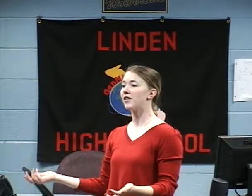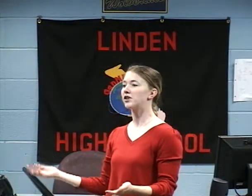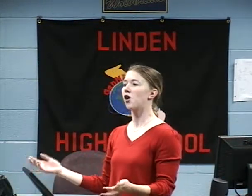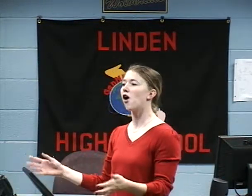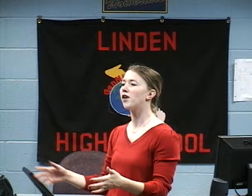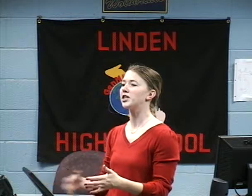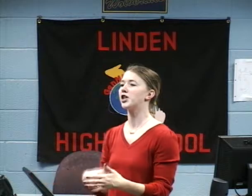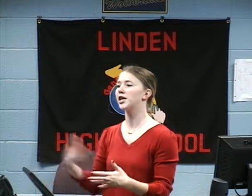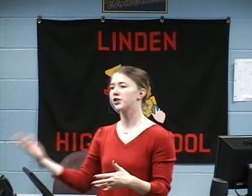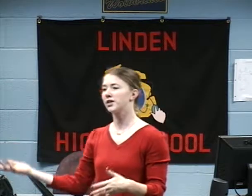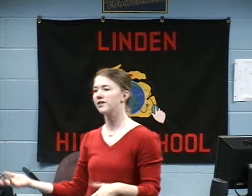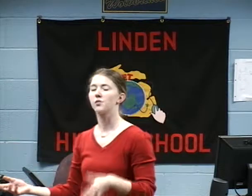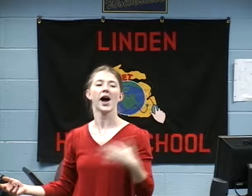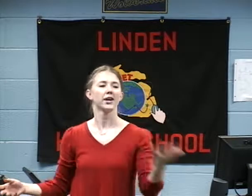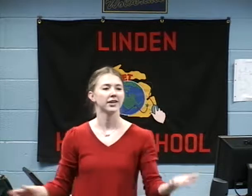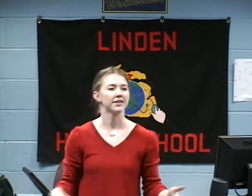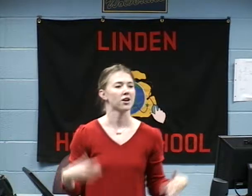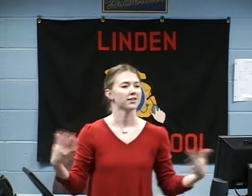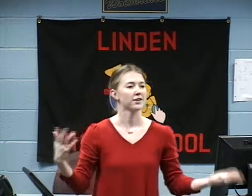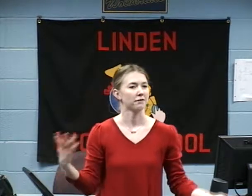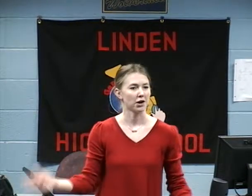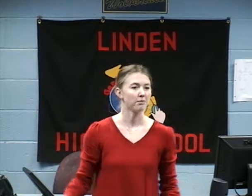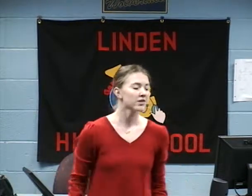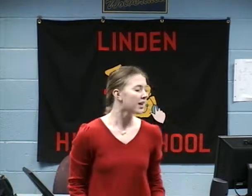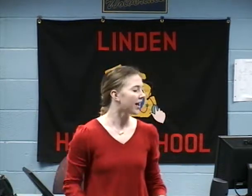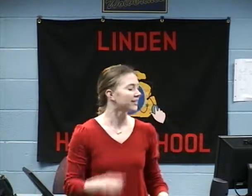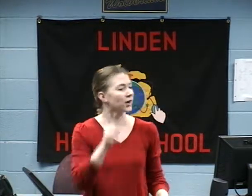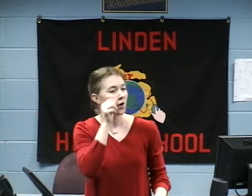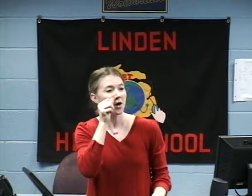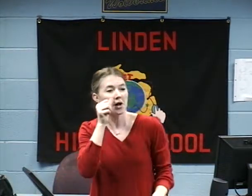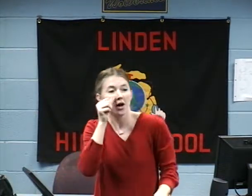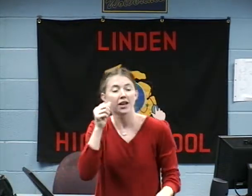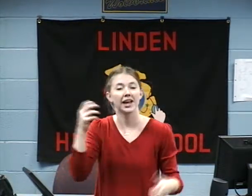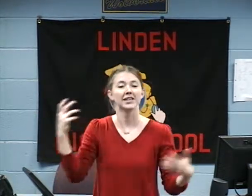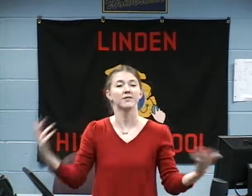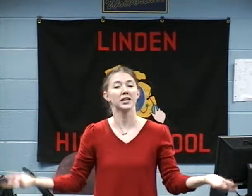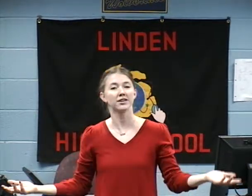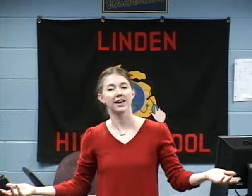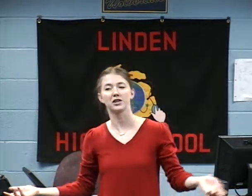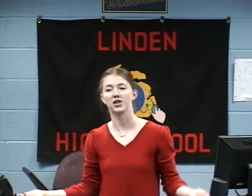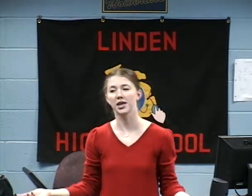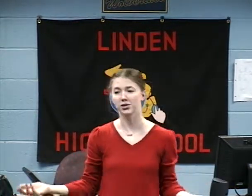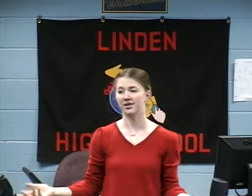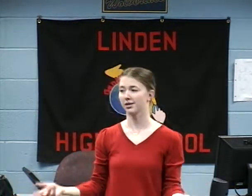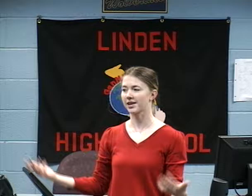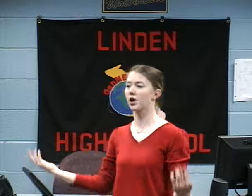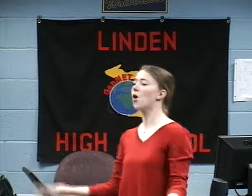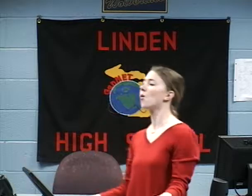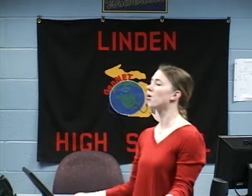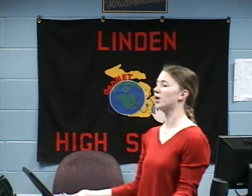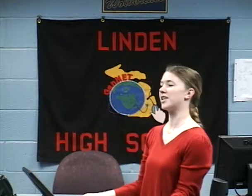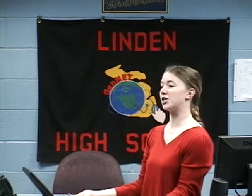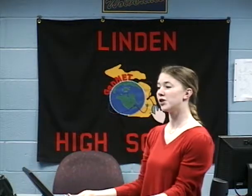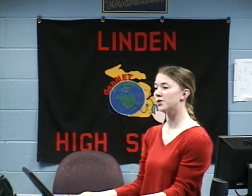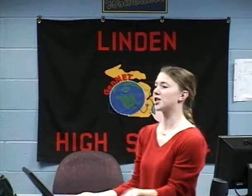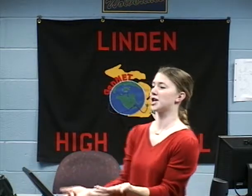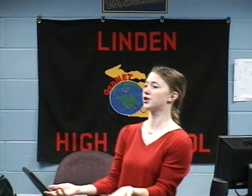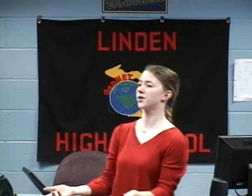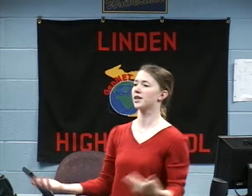there's all these cherry trees and wineries and all this stuff, you know. And so, a lot of these vineyards have these cherry trees. And I was like, well, what do they do when the cherry trees get